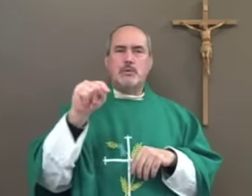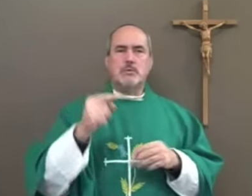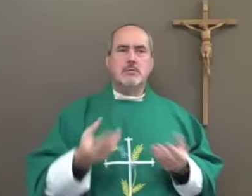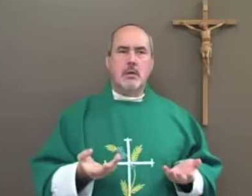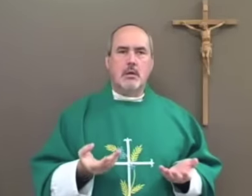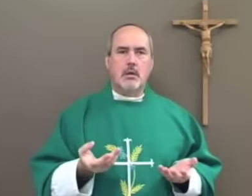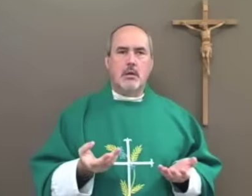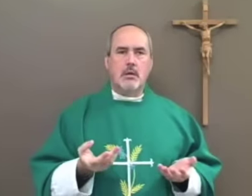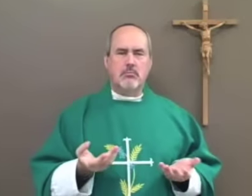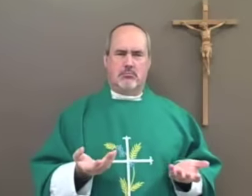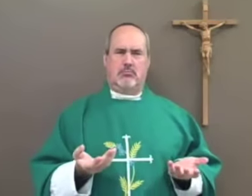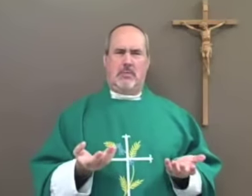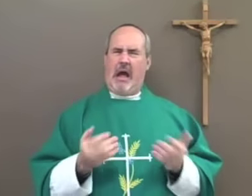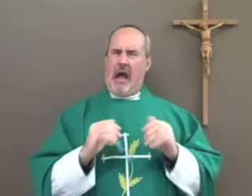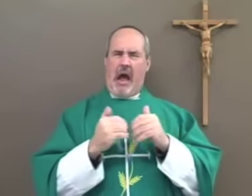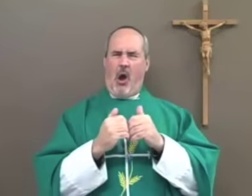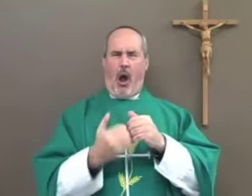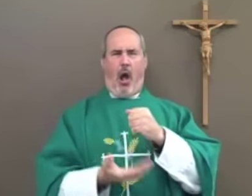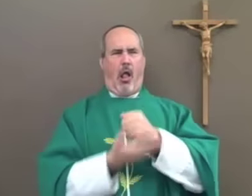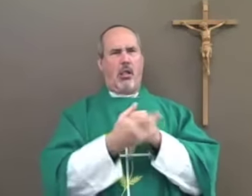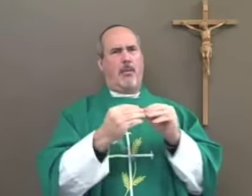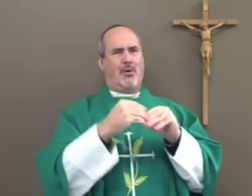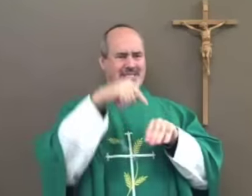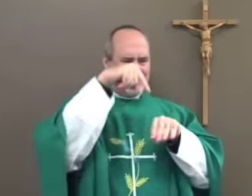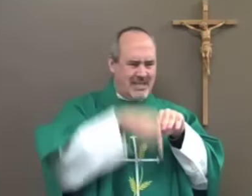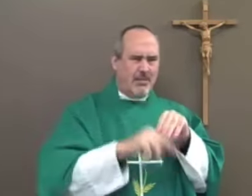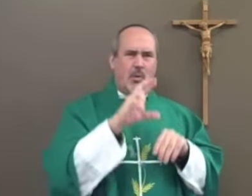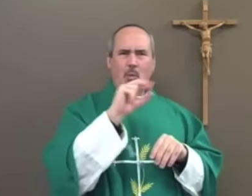that fell because they didn't have deep root systems.